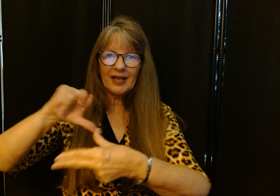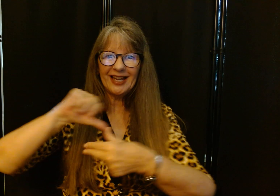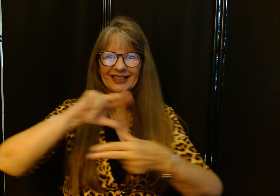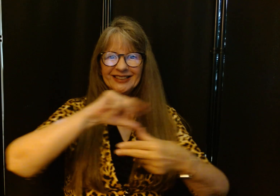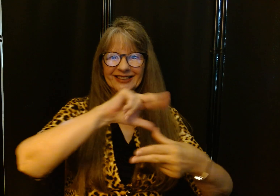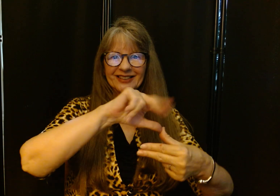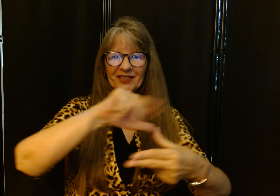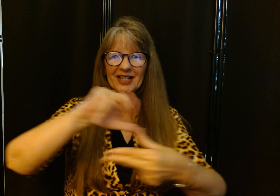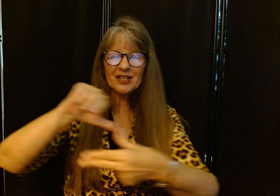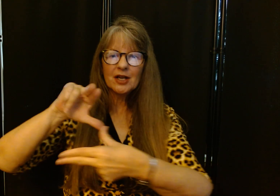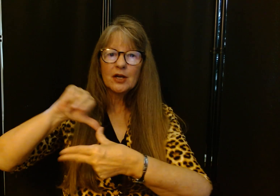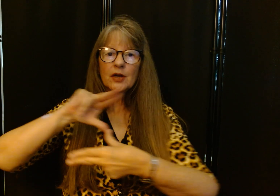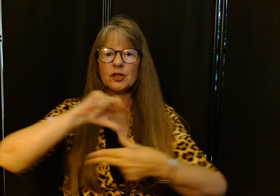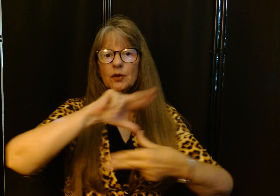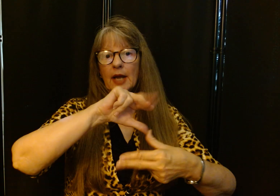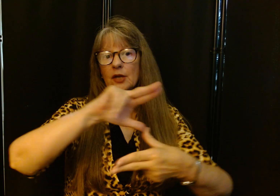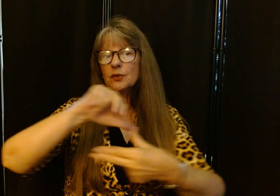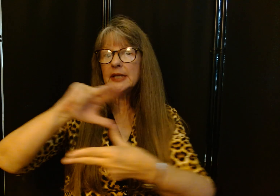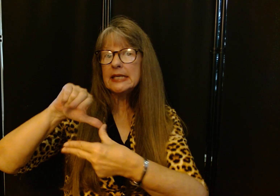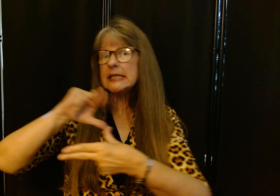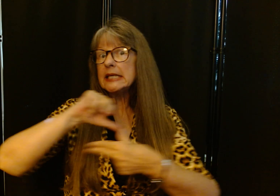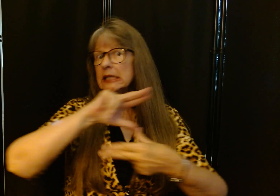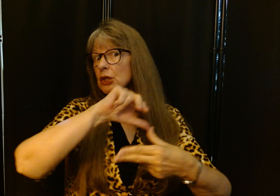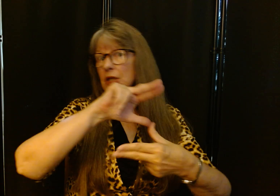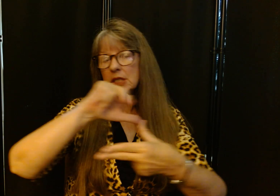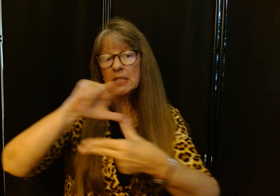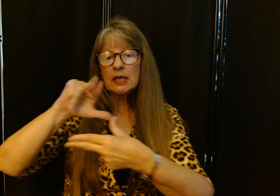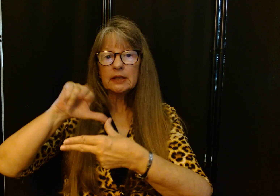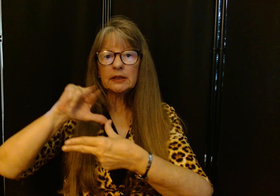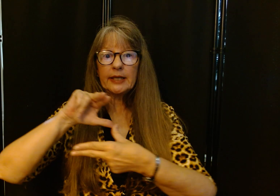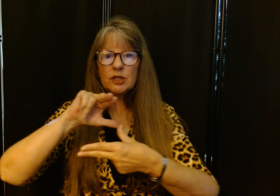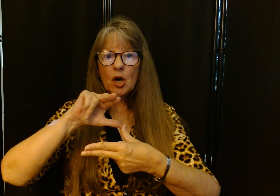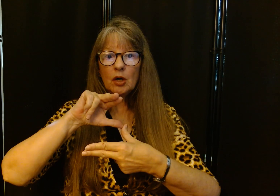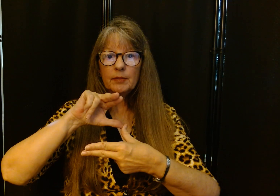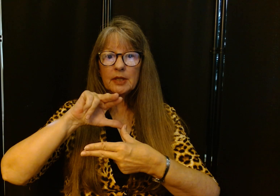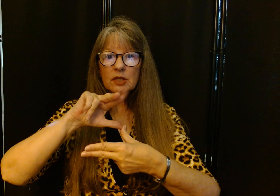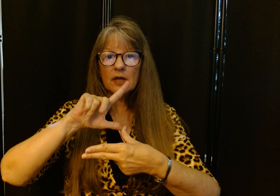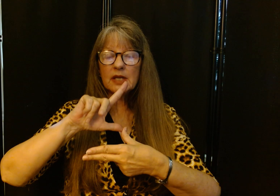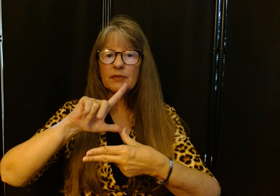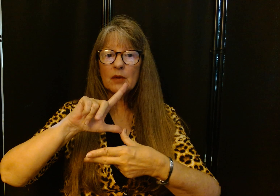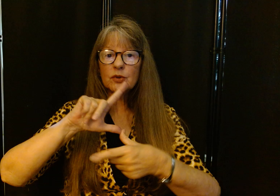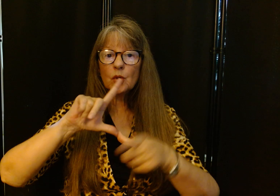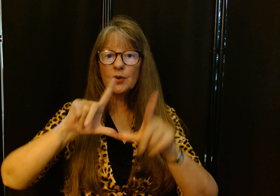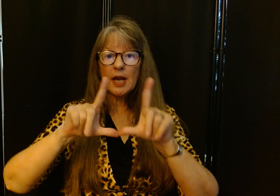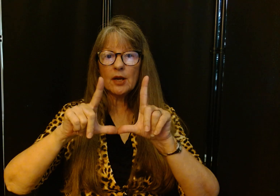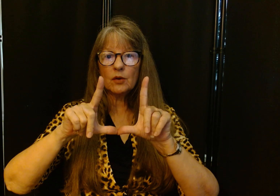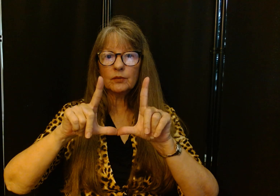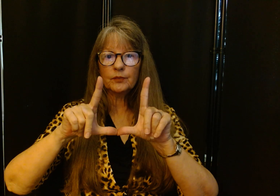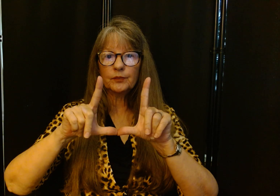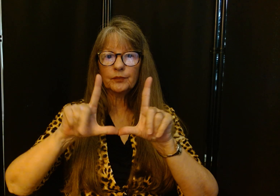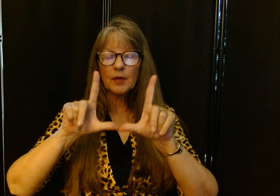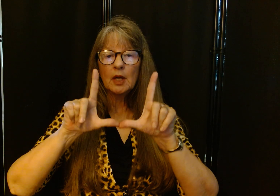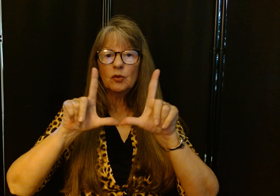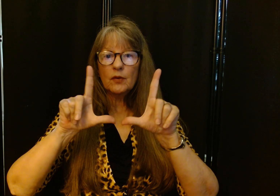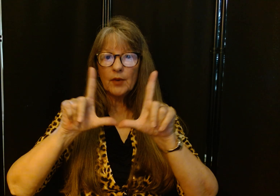hurricane, right? That's hurricane. It's really easy. It looks like it's hard, but it's not. Same thing with tornado. You have your L